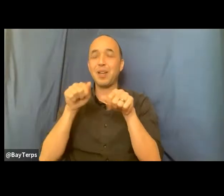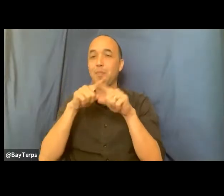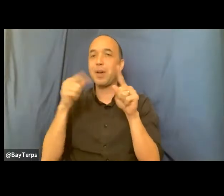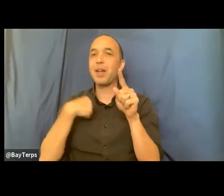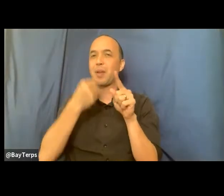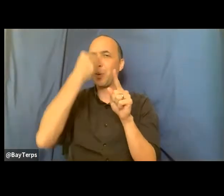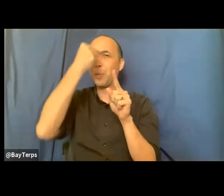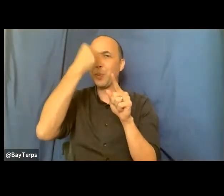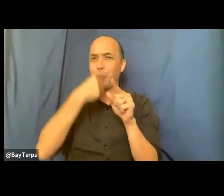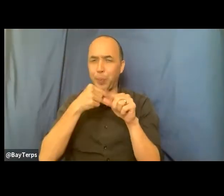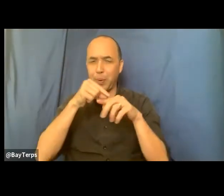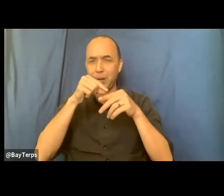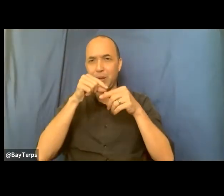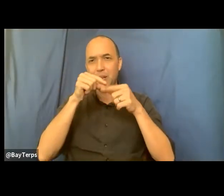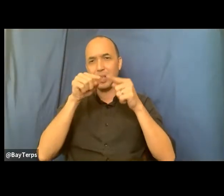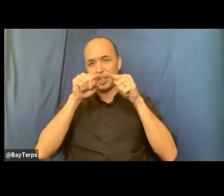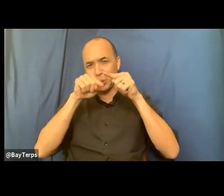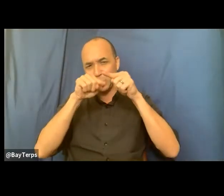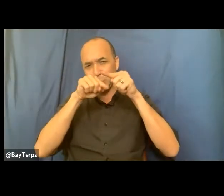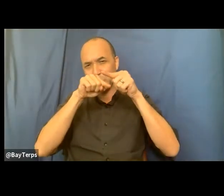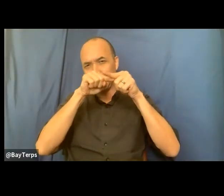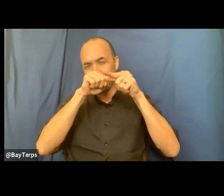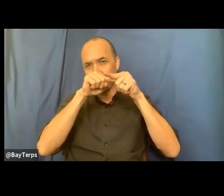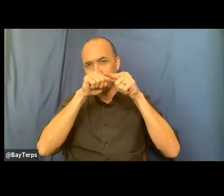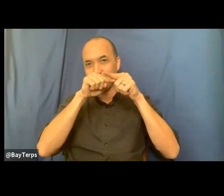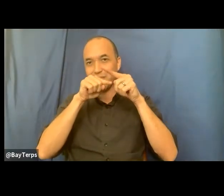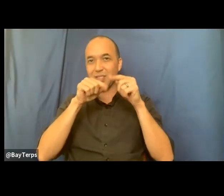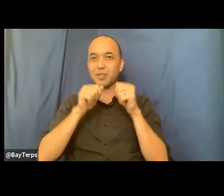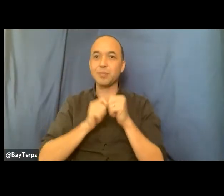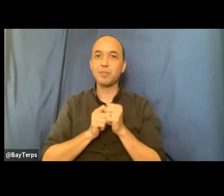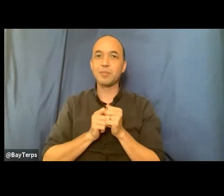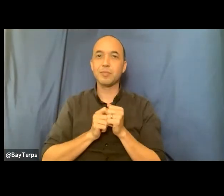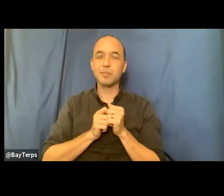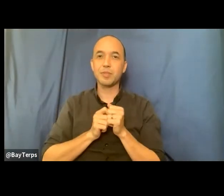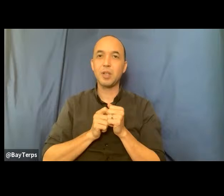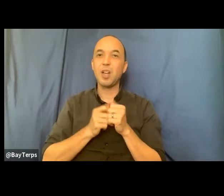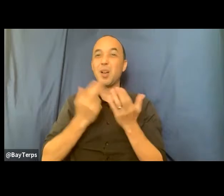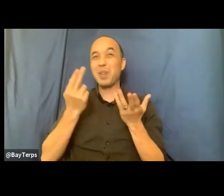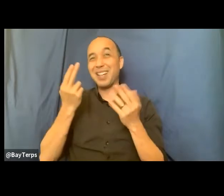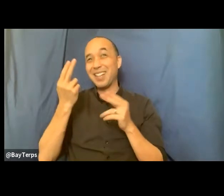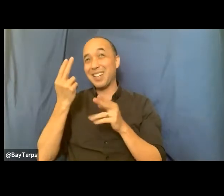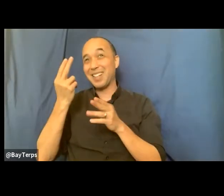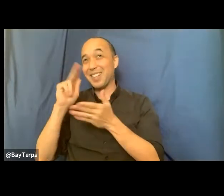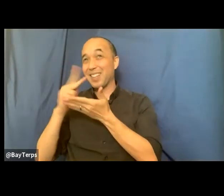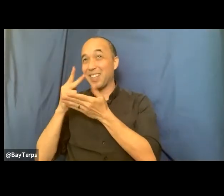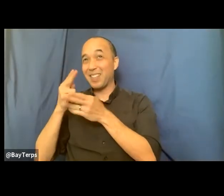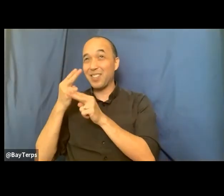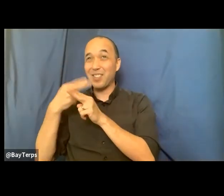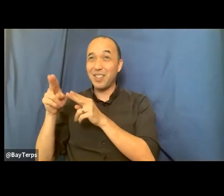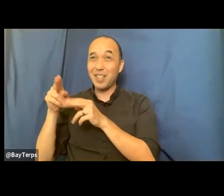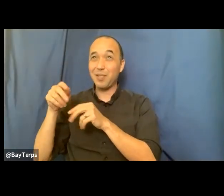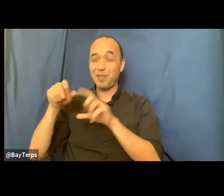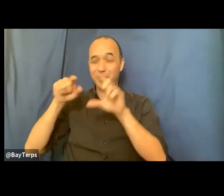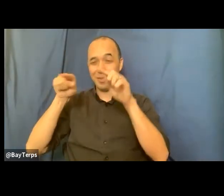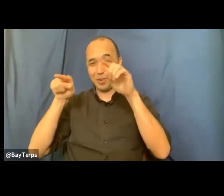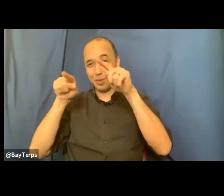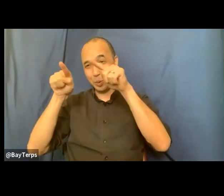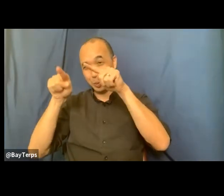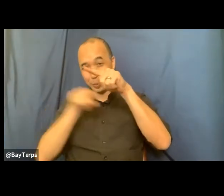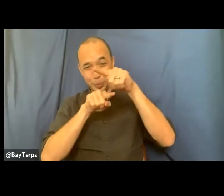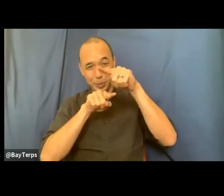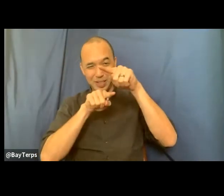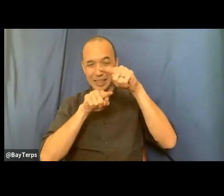serrated saw blade, as opposed to like a kitchen knife. You can use it if that's all you